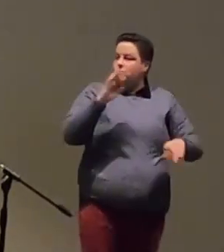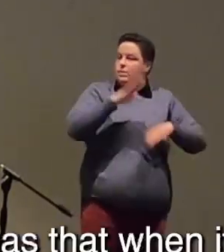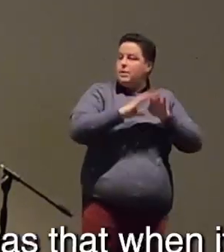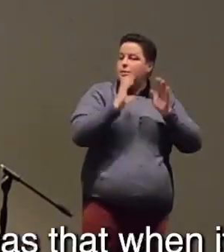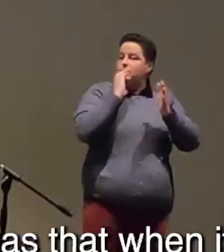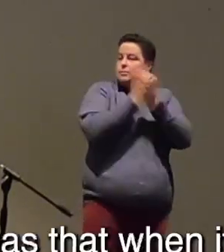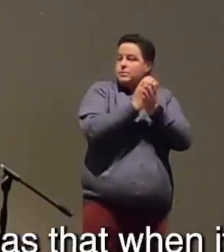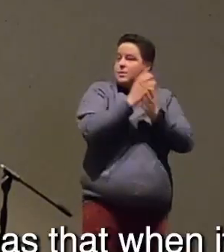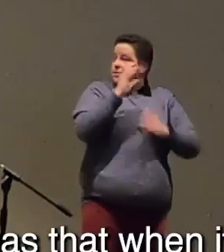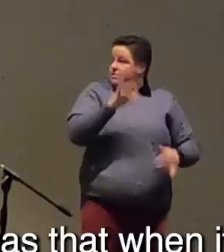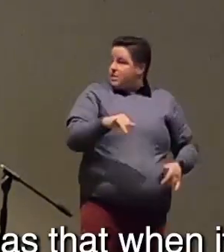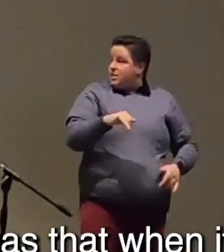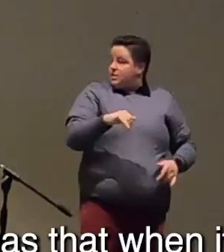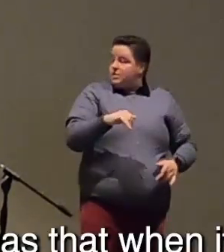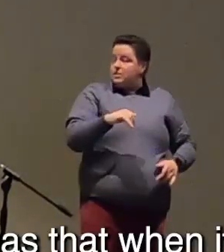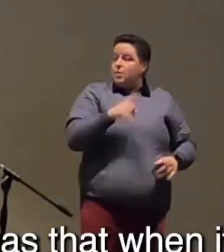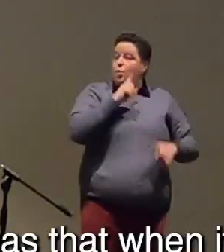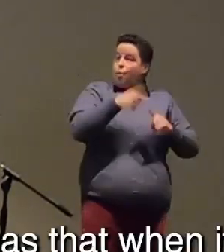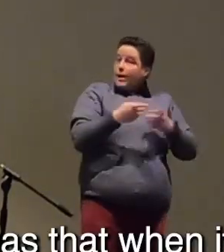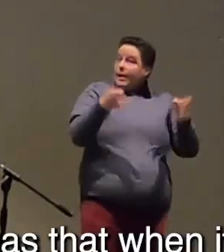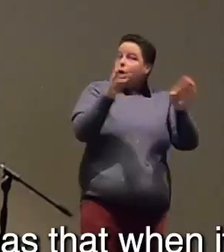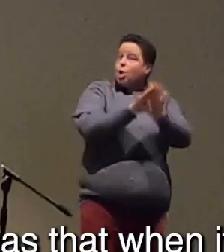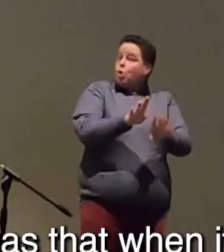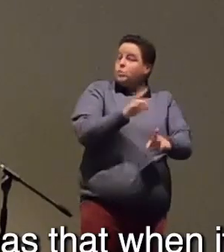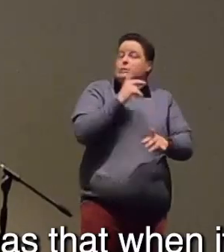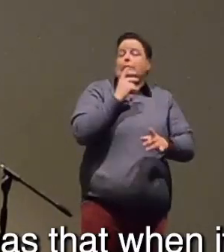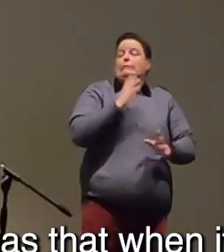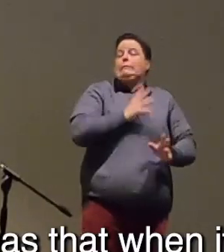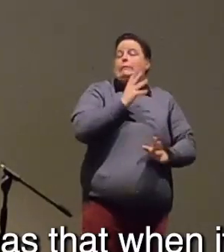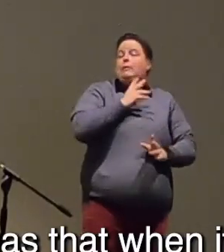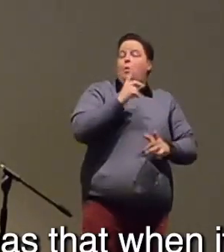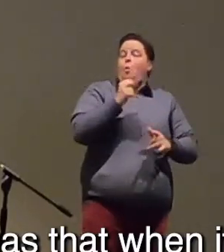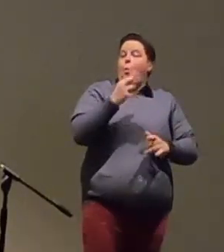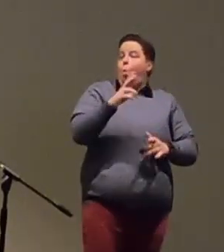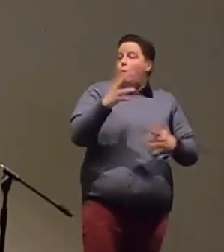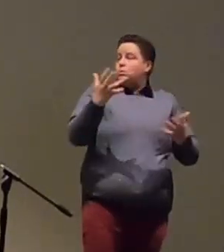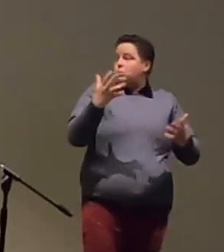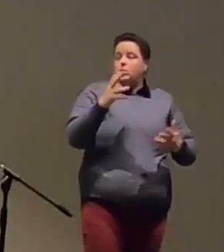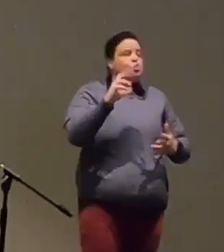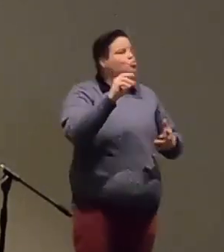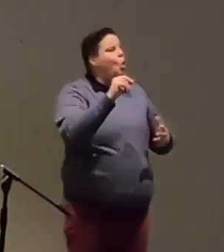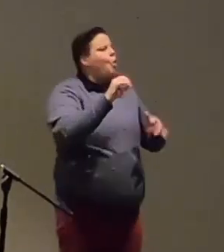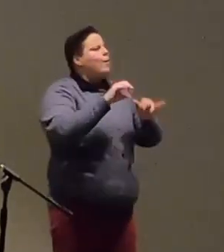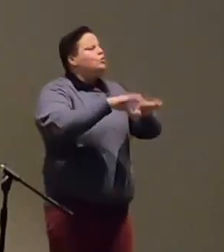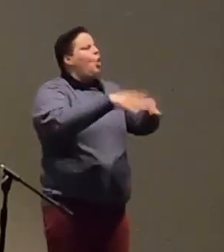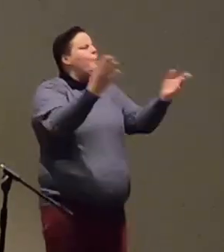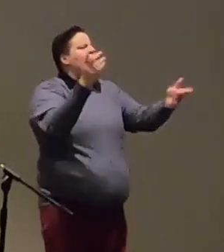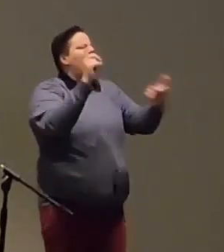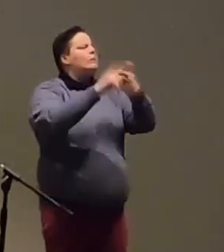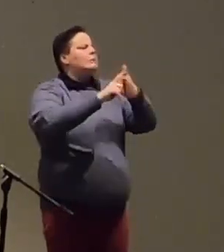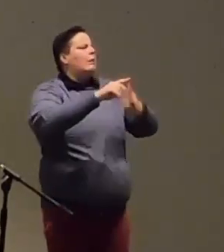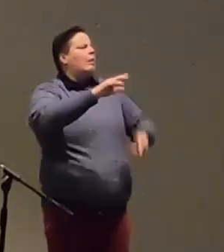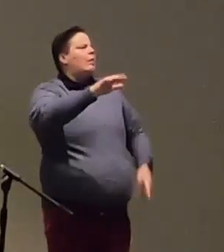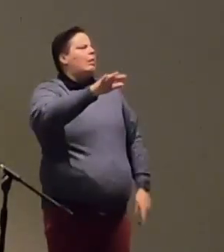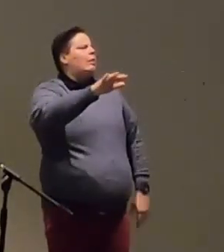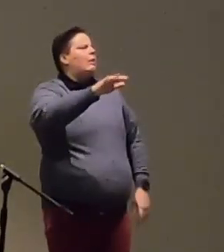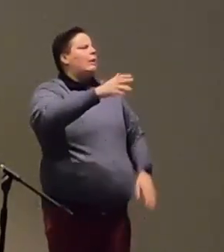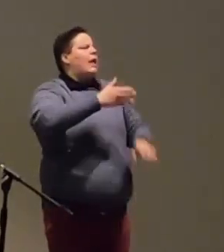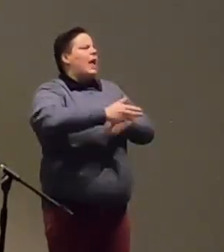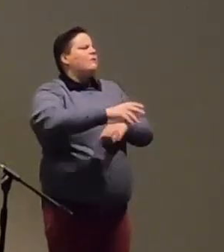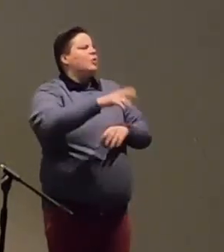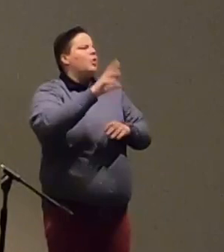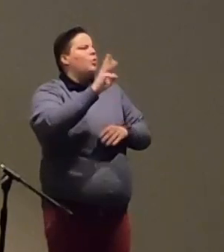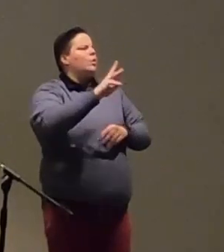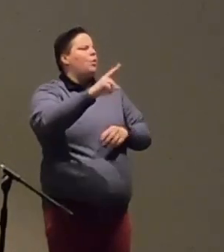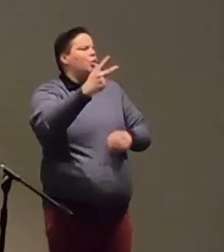the picture, was that when it closed officially, or did it? No, it actually- stayed open, I think, till shortly after World